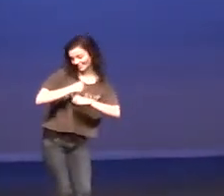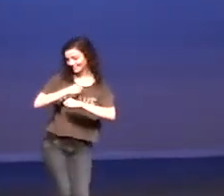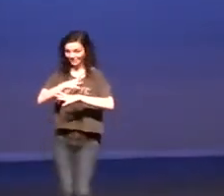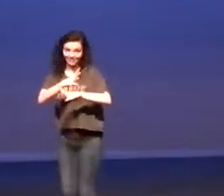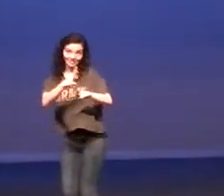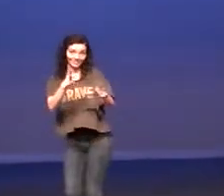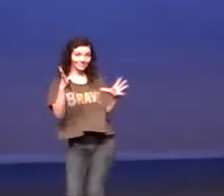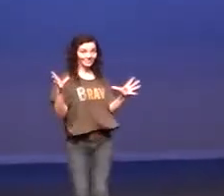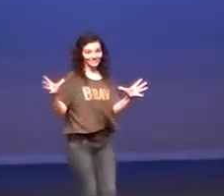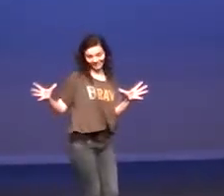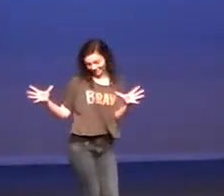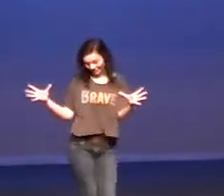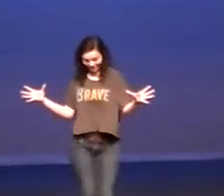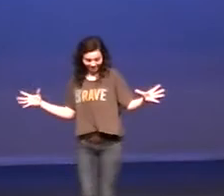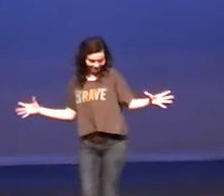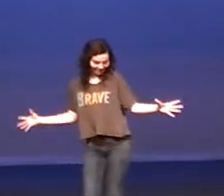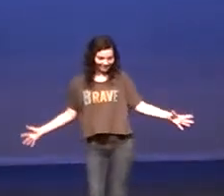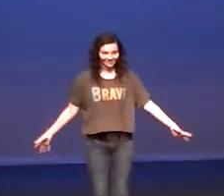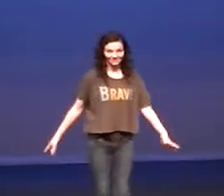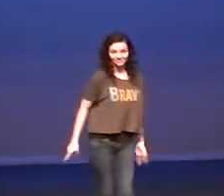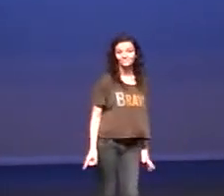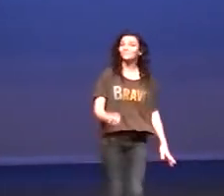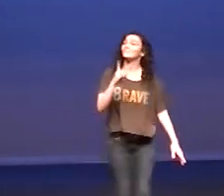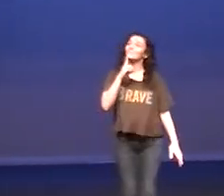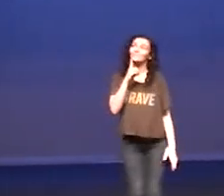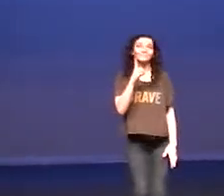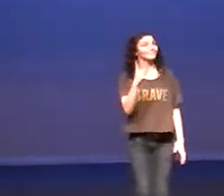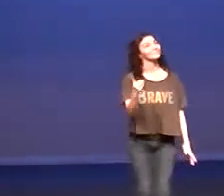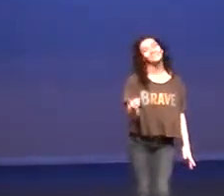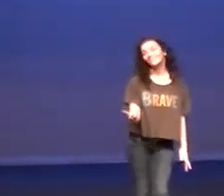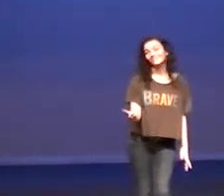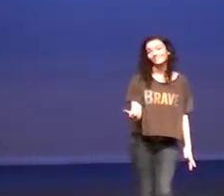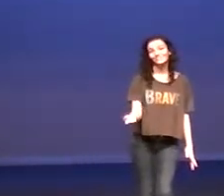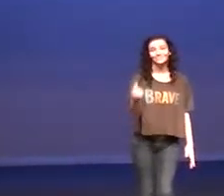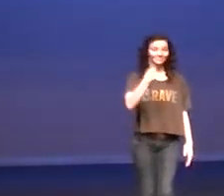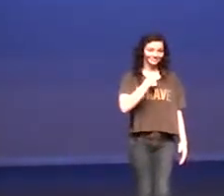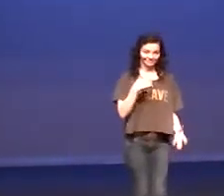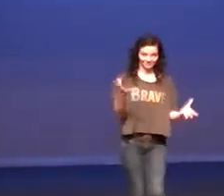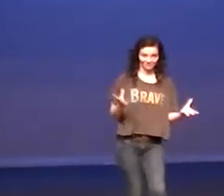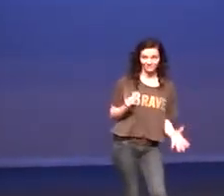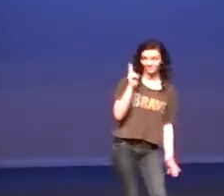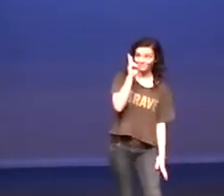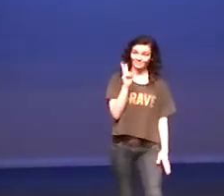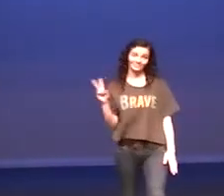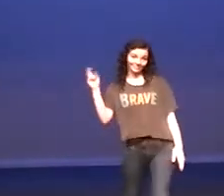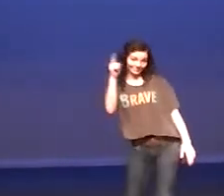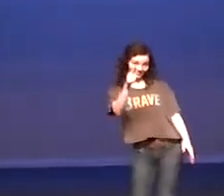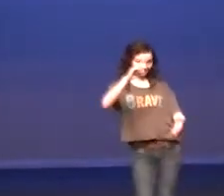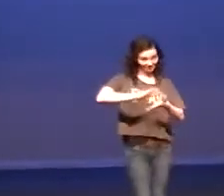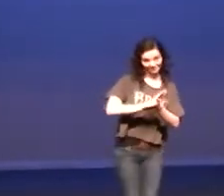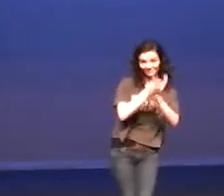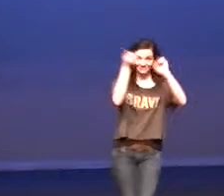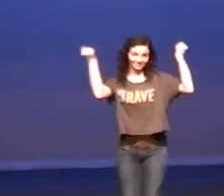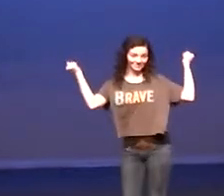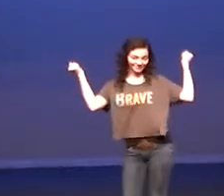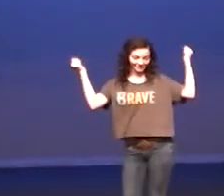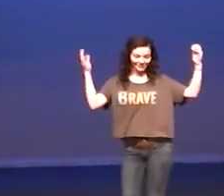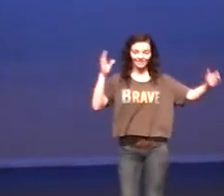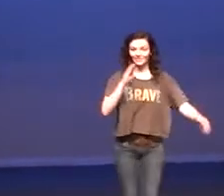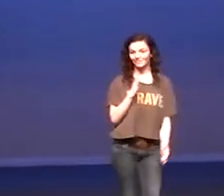the words fall out, honestly, I wanna see you be brave What